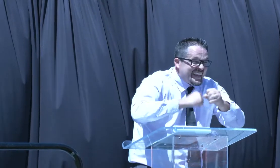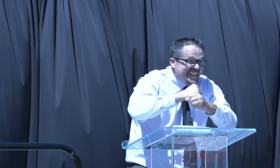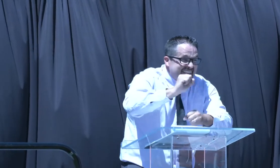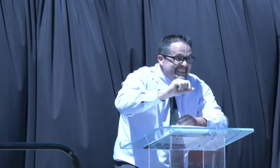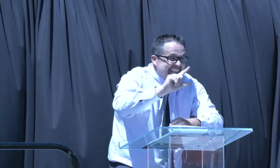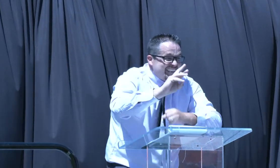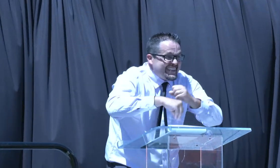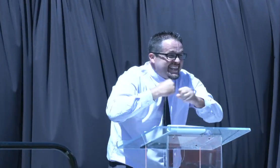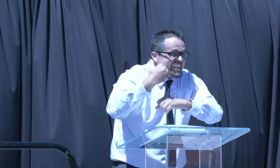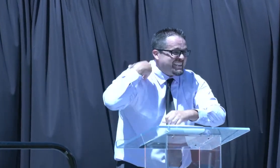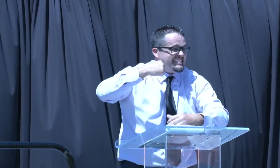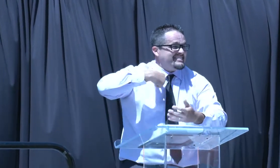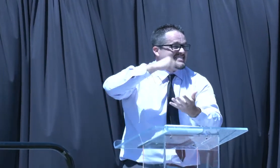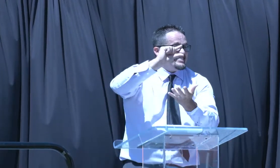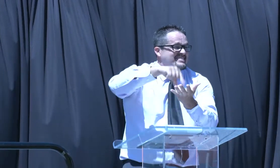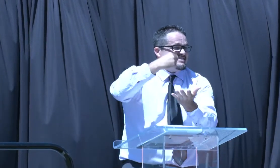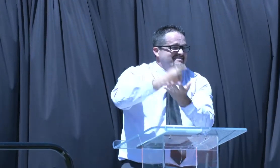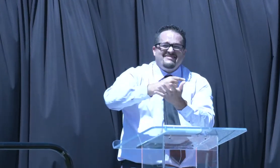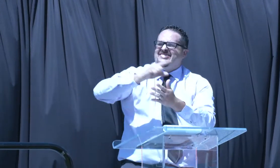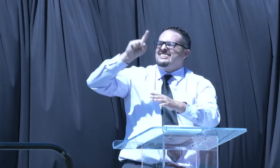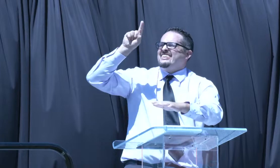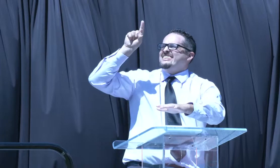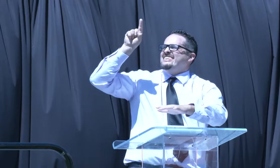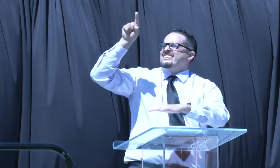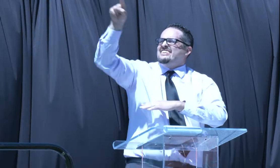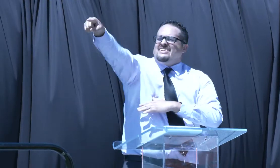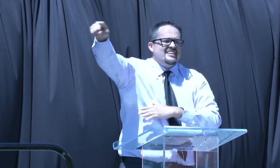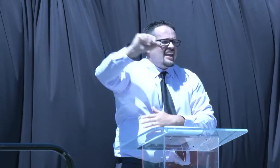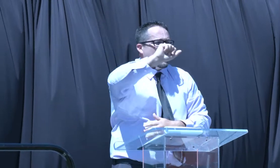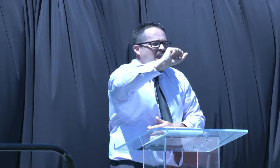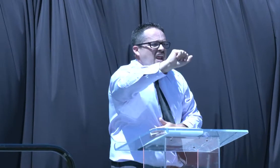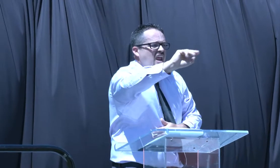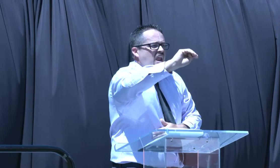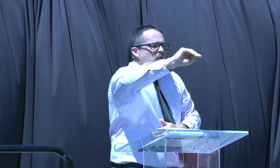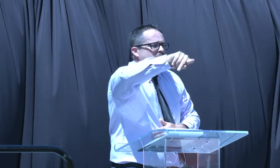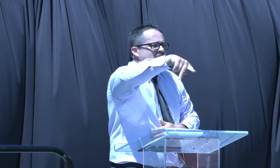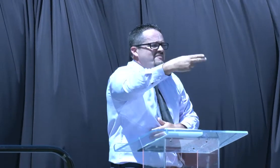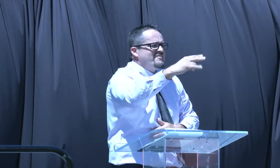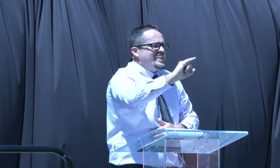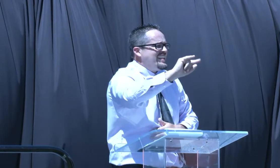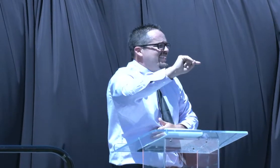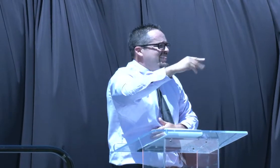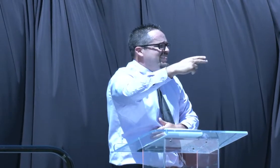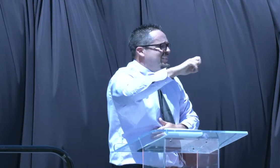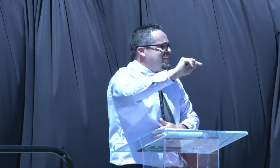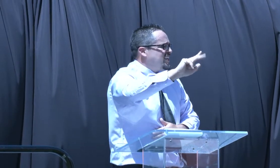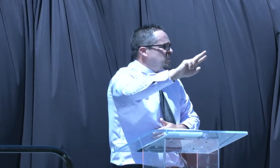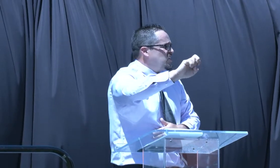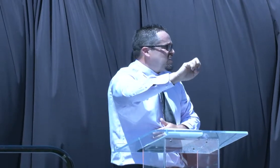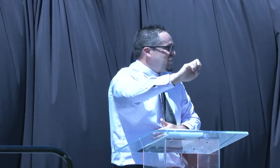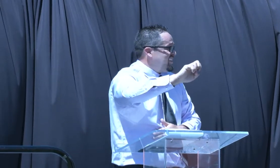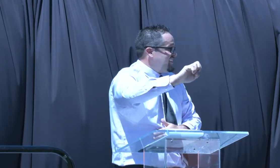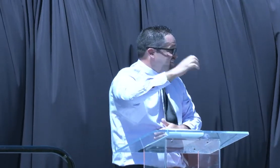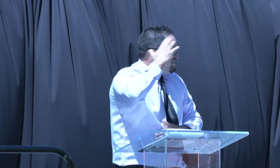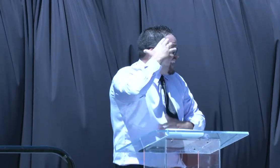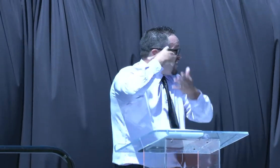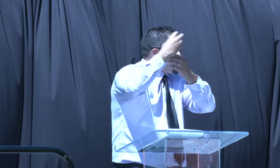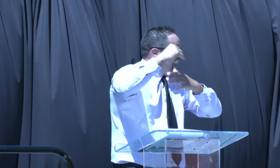Can you believe it? 26 years ago, I graduated over at the amphitheater